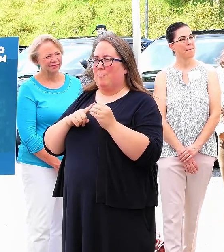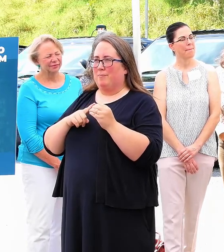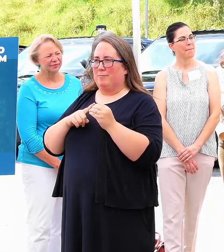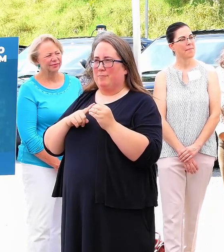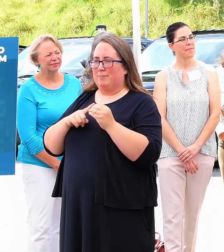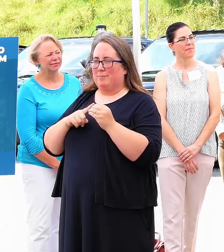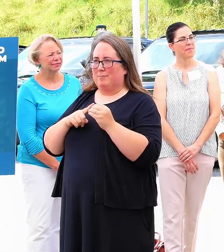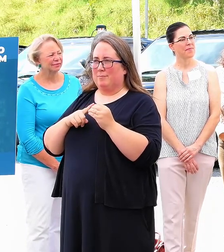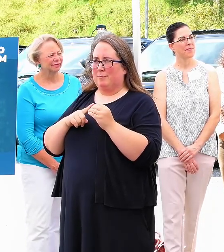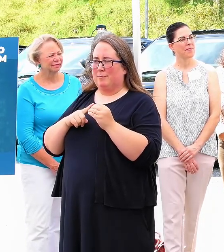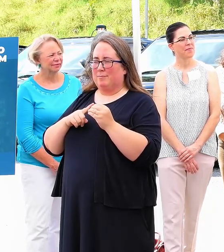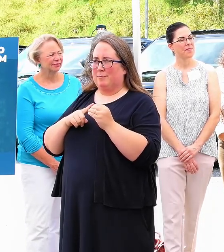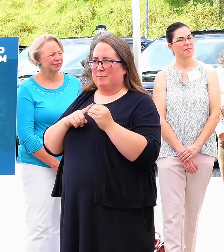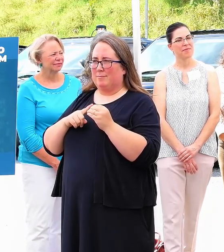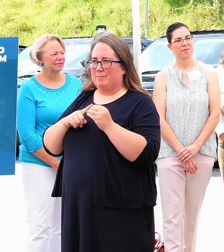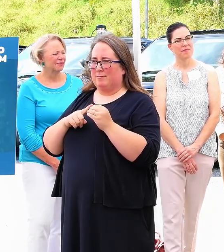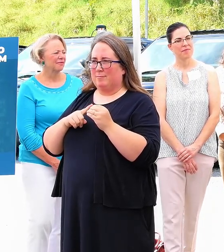of